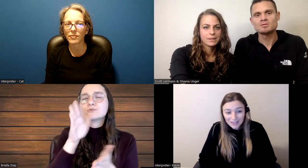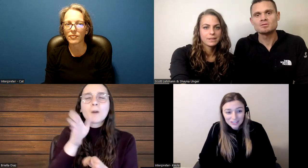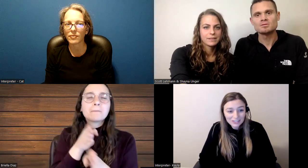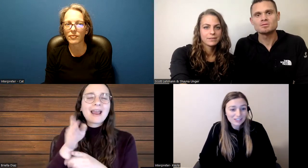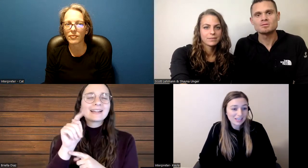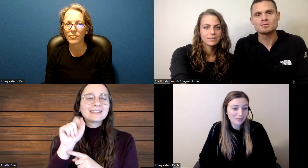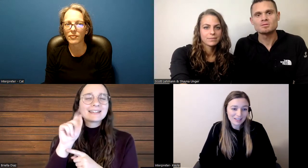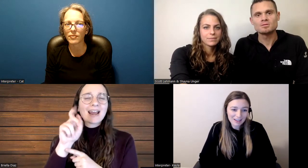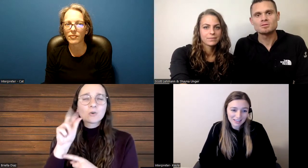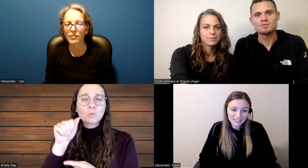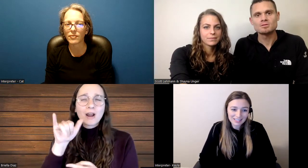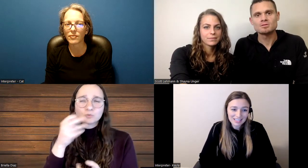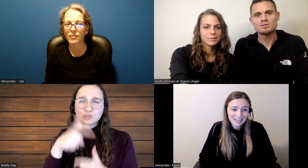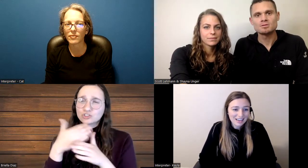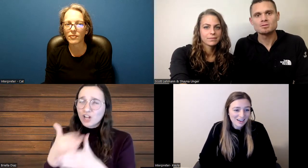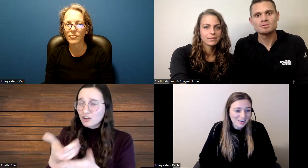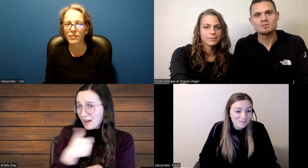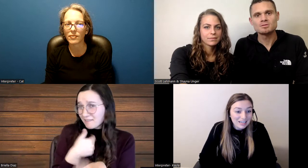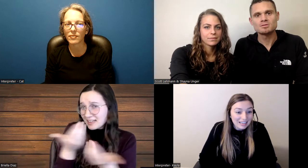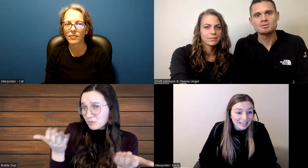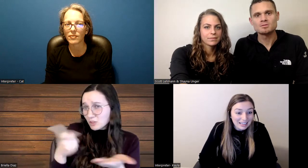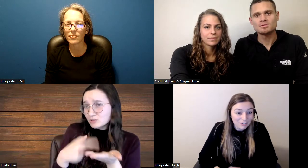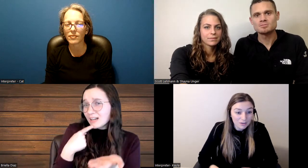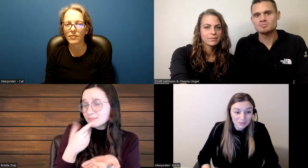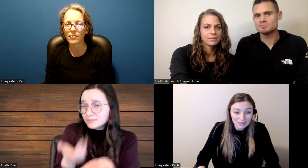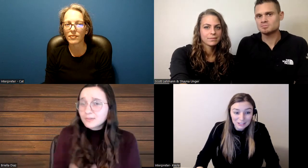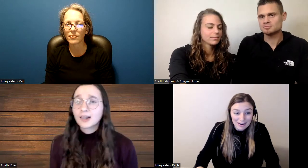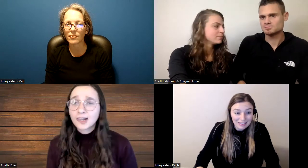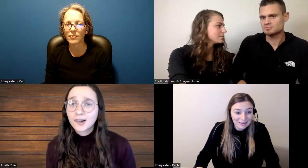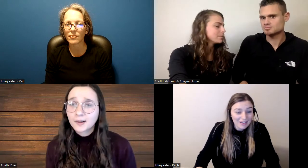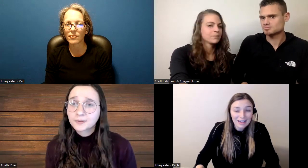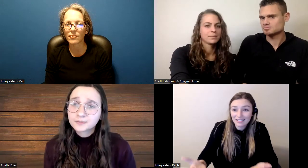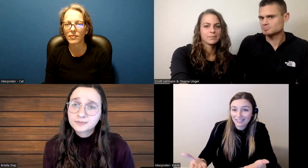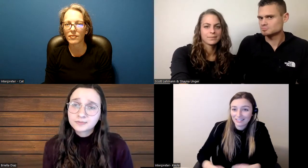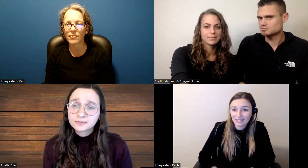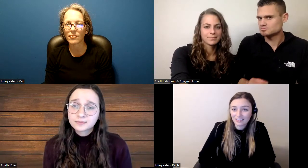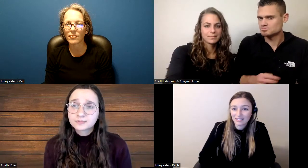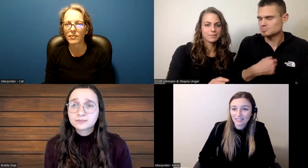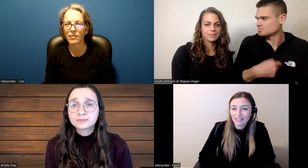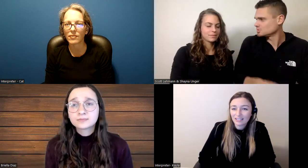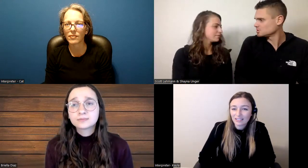the professionals, anyone in the audience, if you guys want to share anything, go ahead.